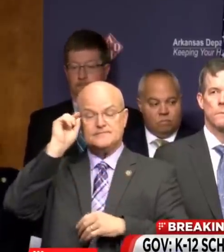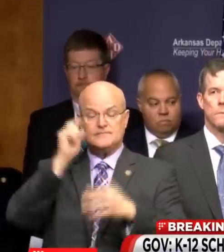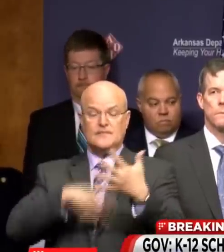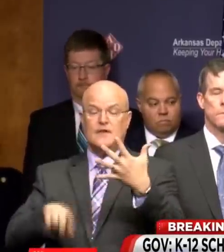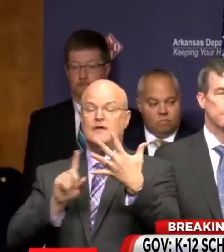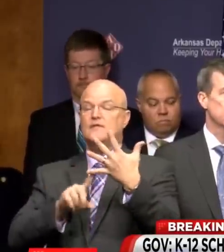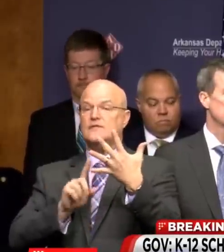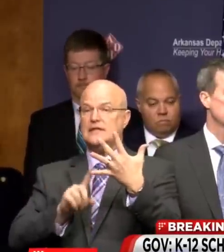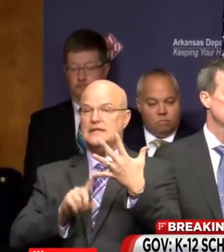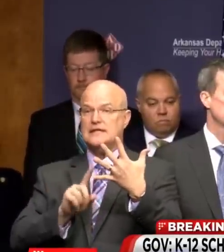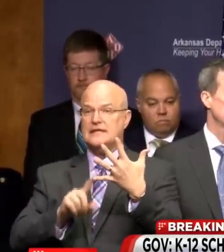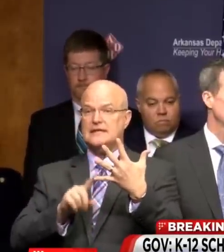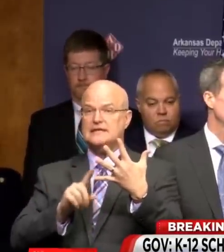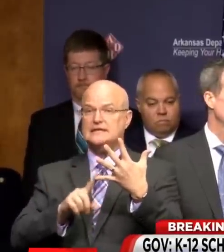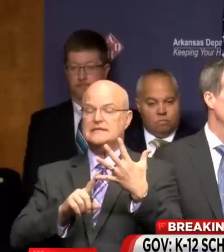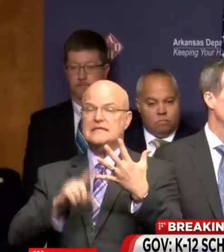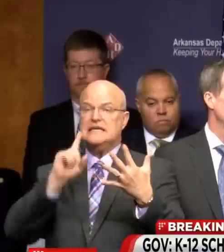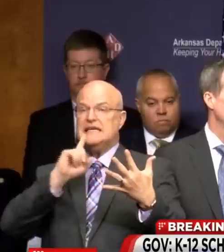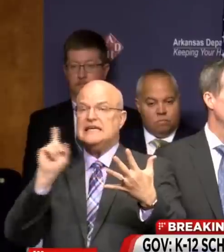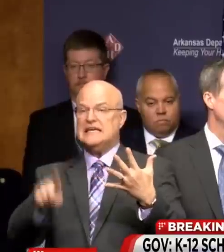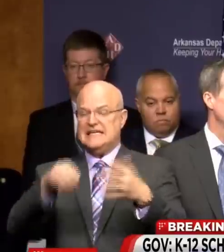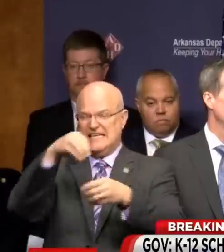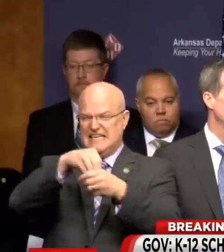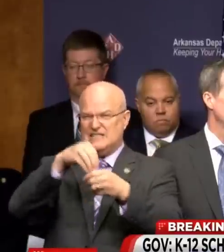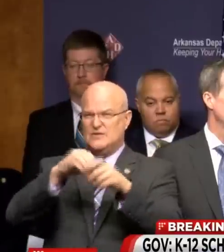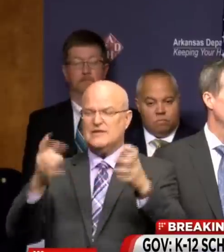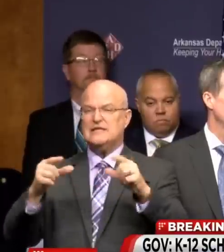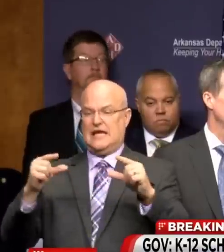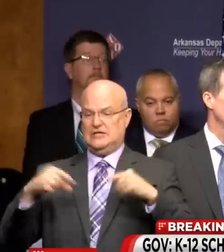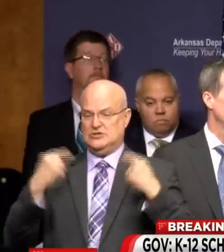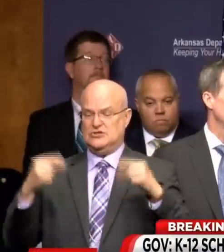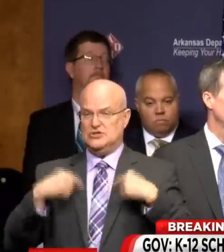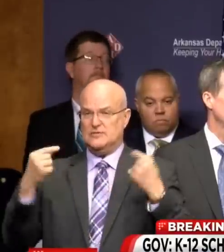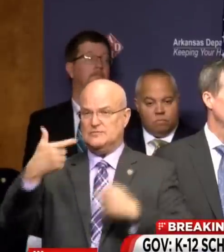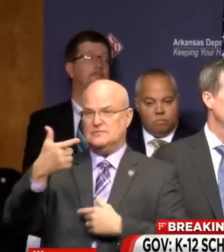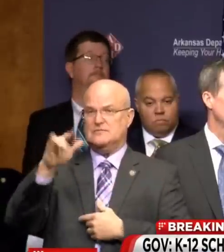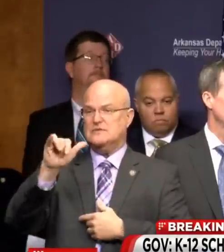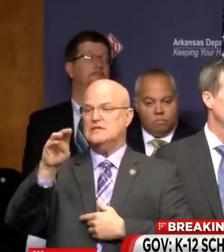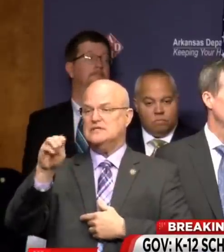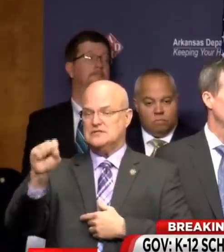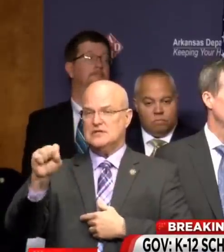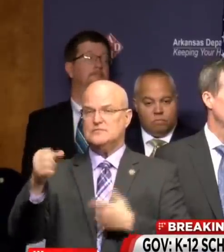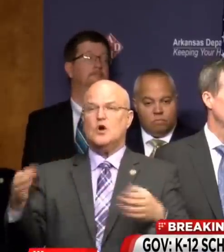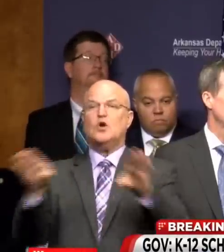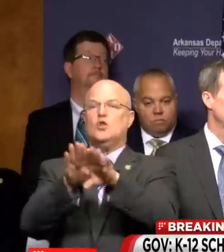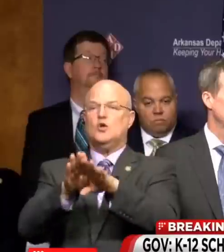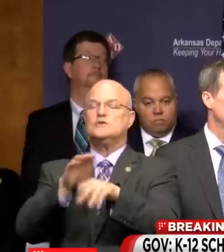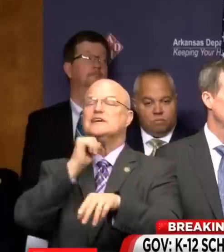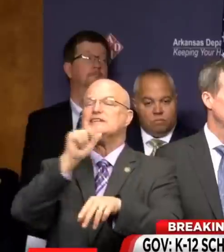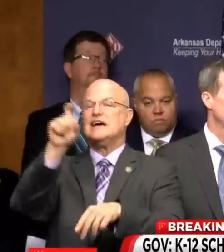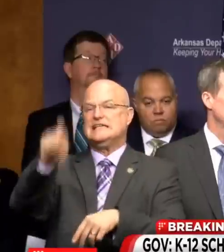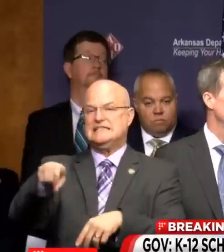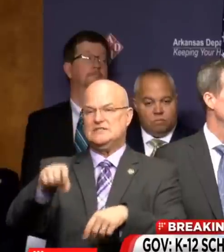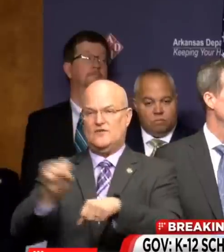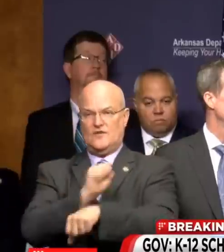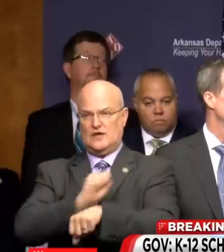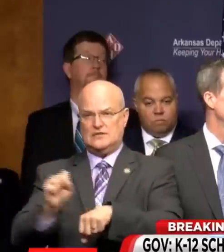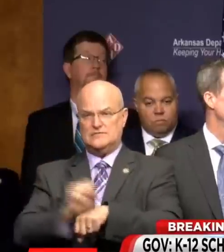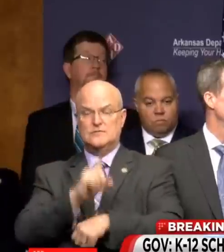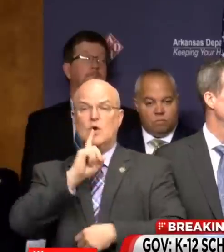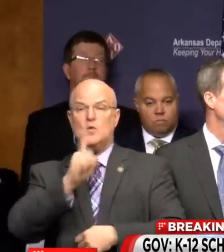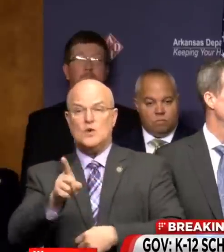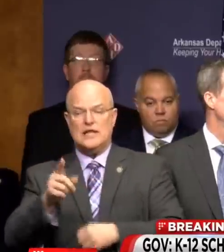fifthly, I'm directing the indoor venues such as gyms are closed to non-essential functions. And so